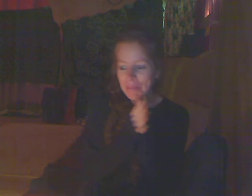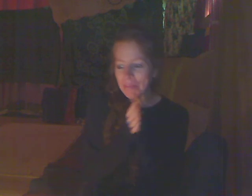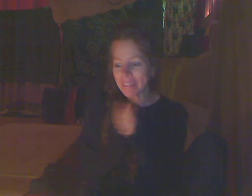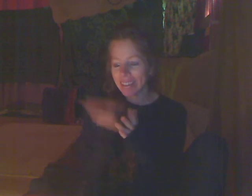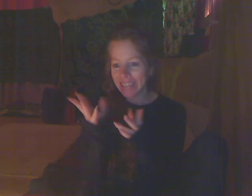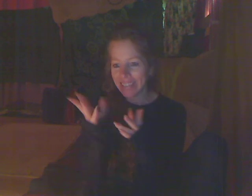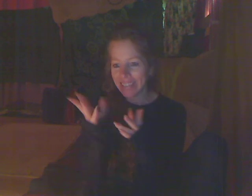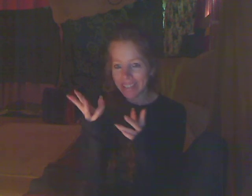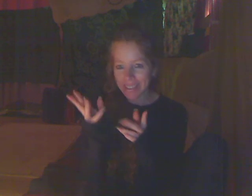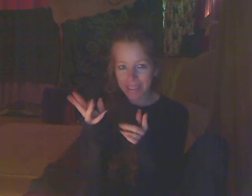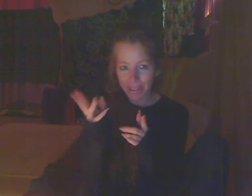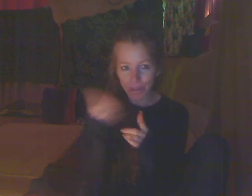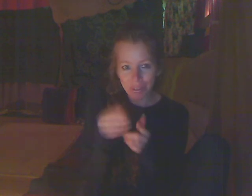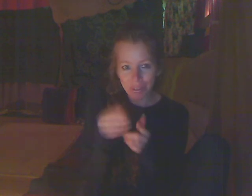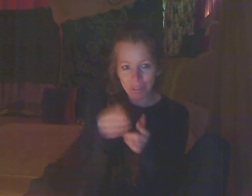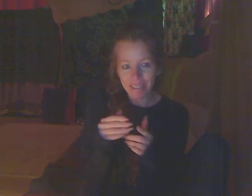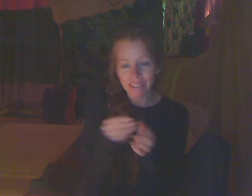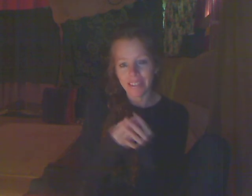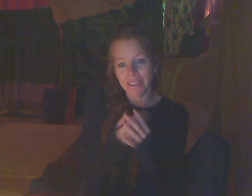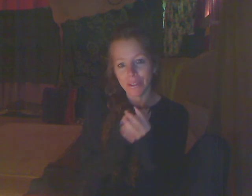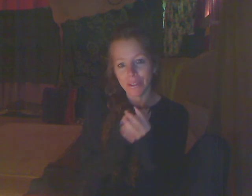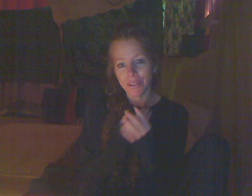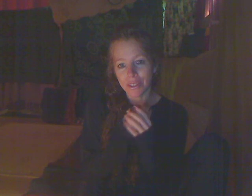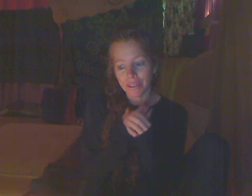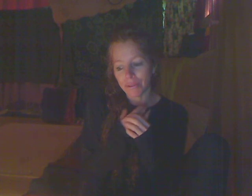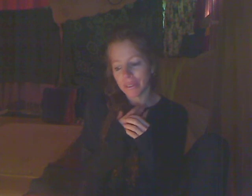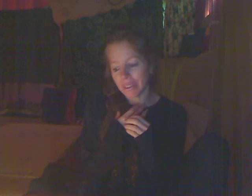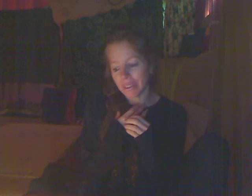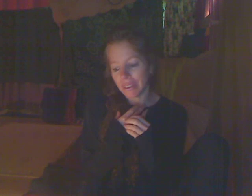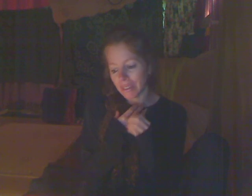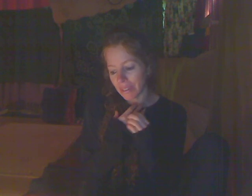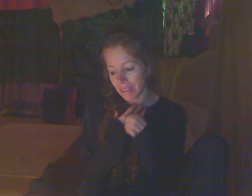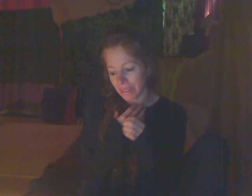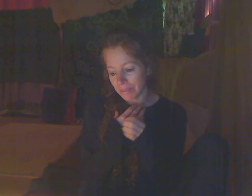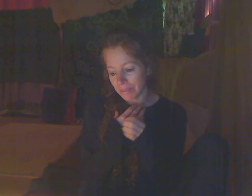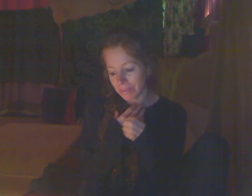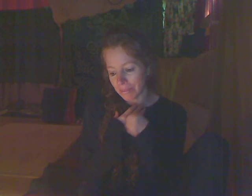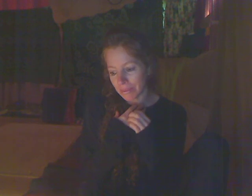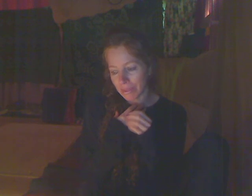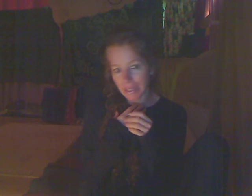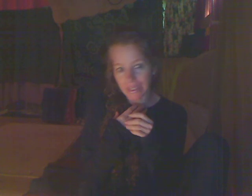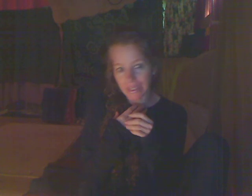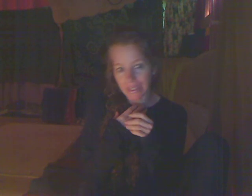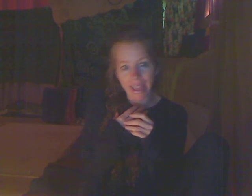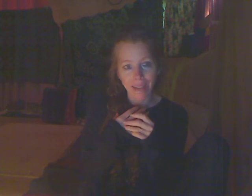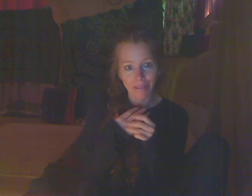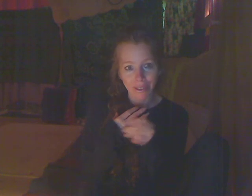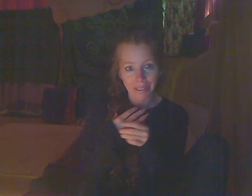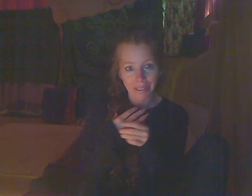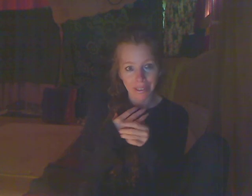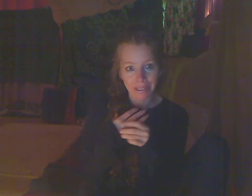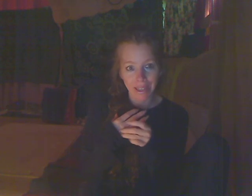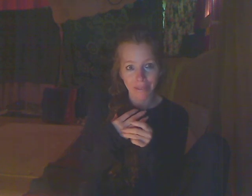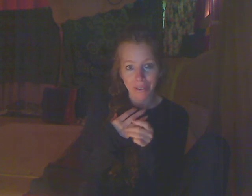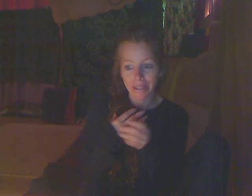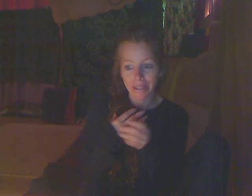It is the new season. It is the new season for the little calves. And